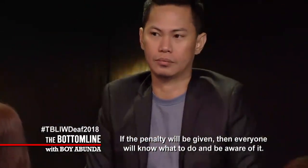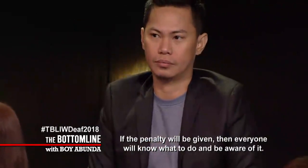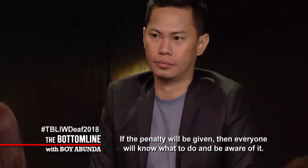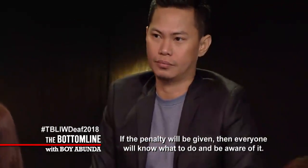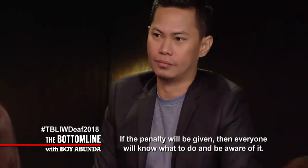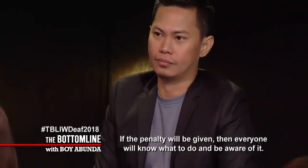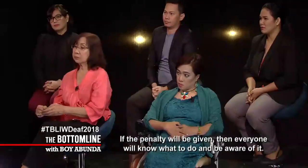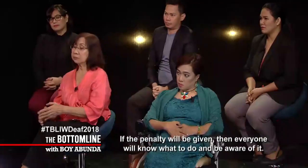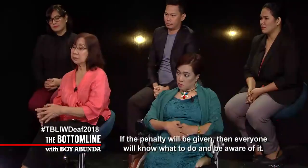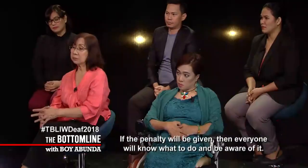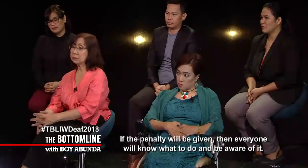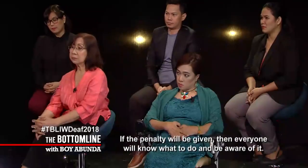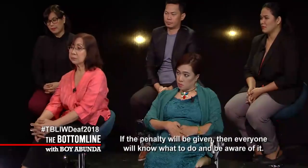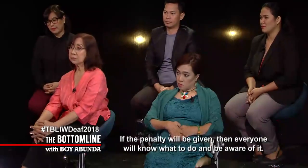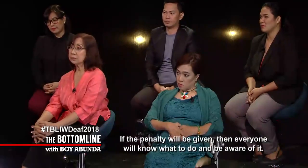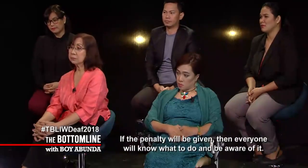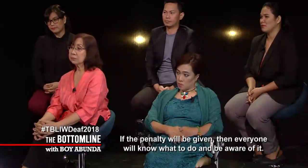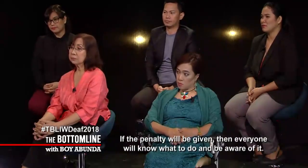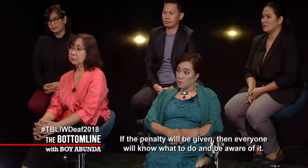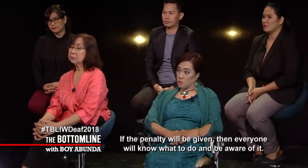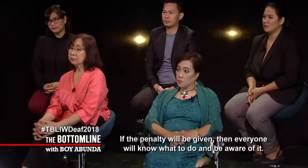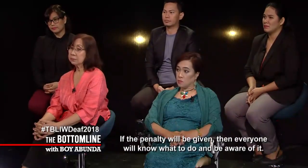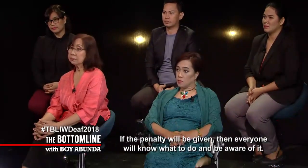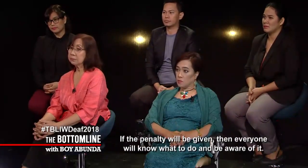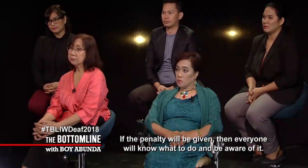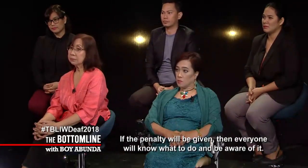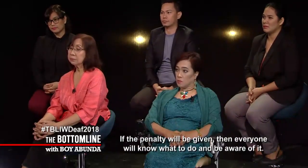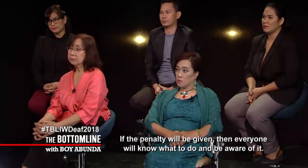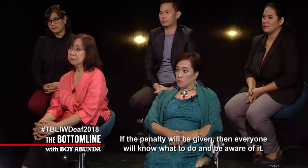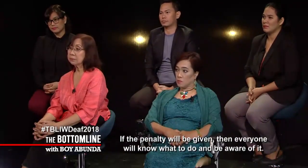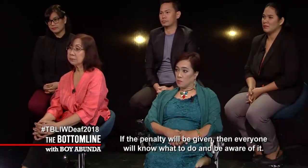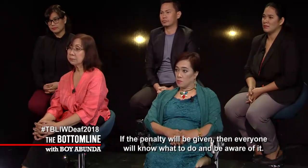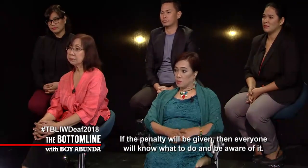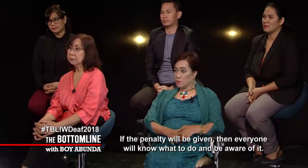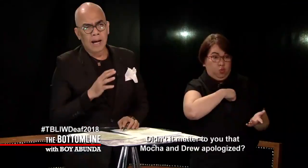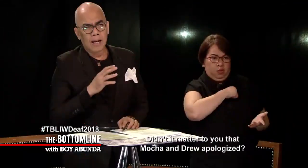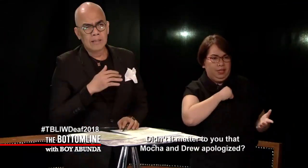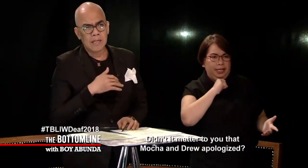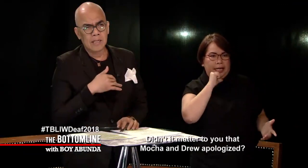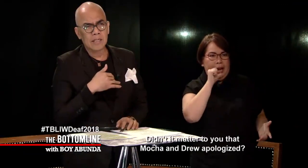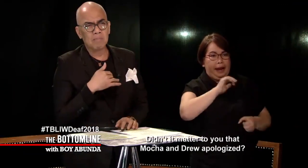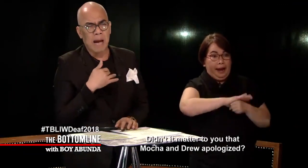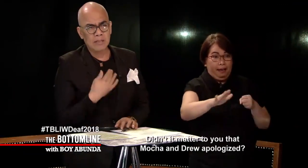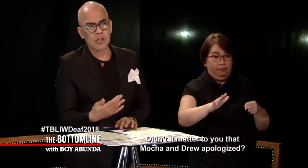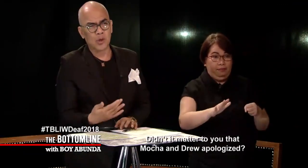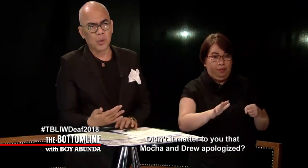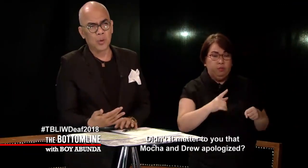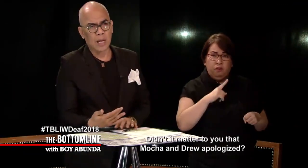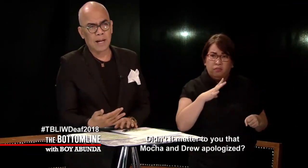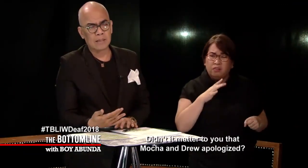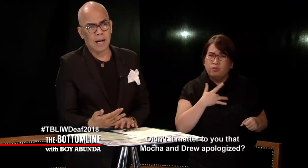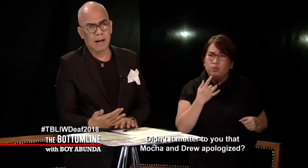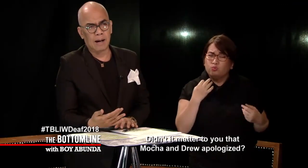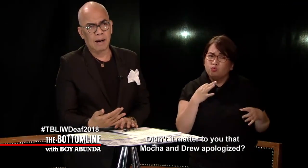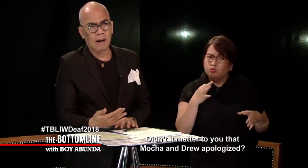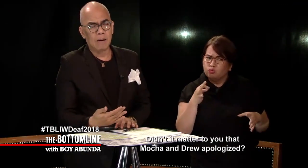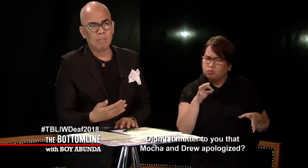people this penalty, then everyone knows what to do and be aware of it. Didn't it matter to you